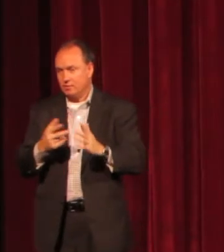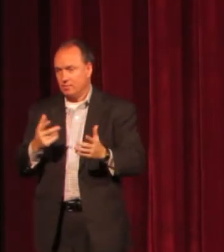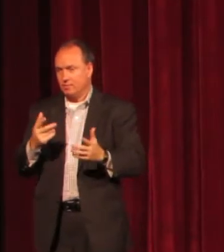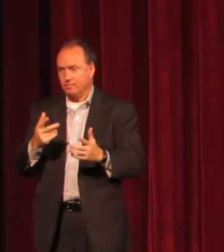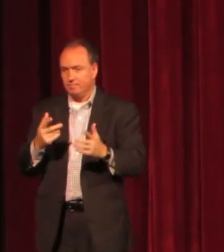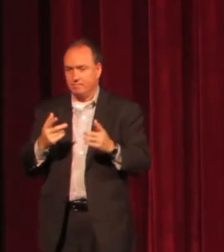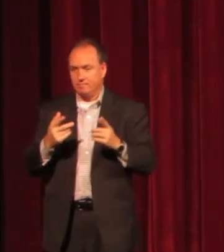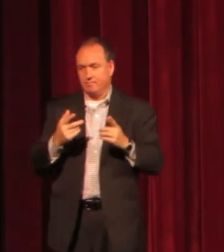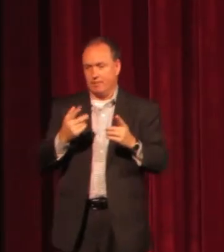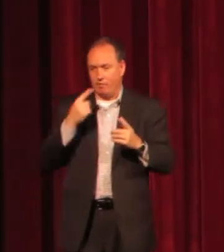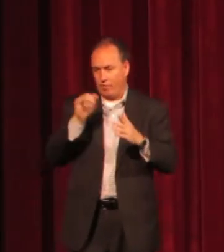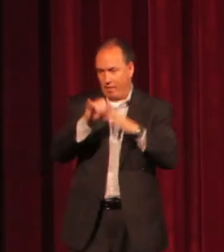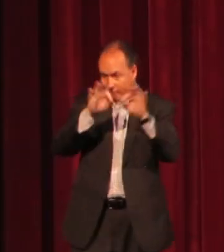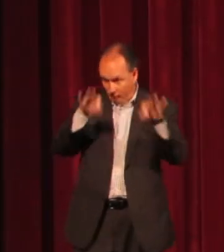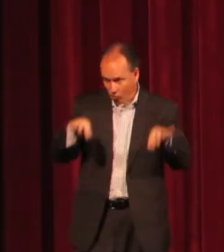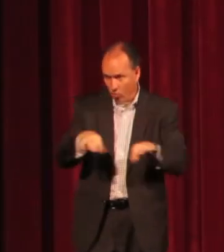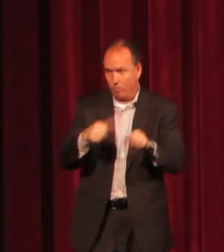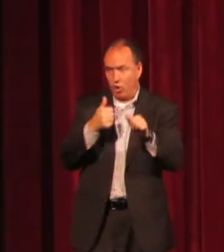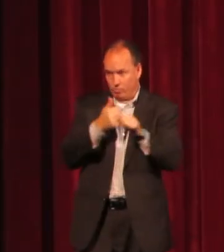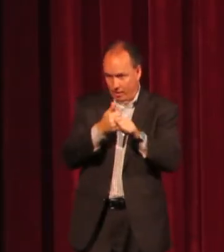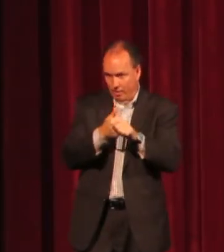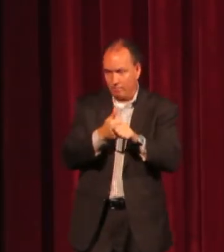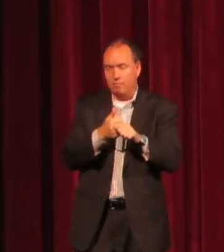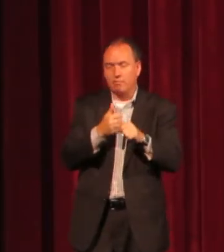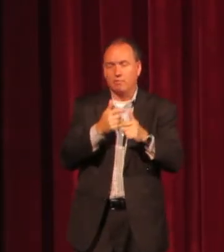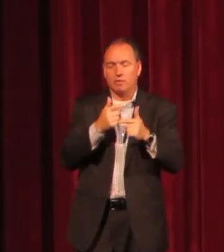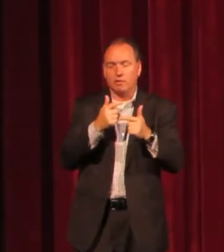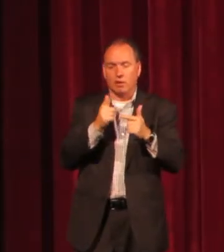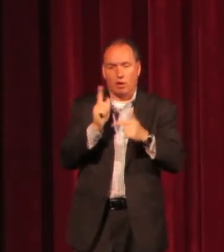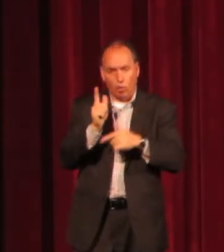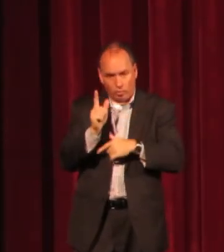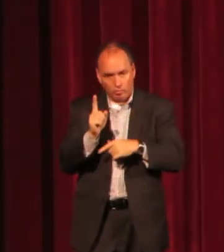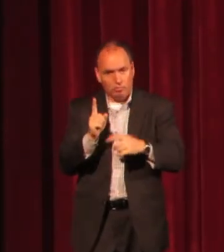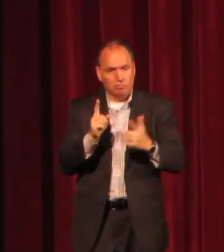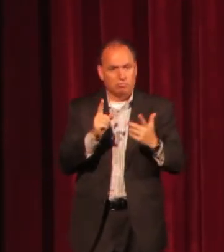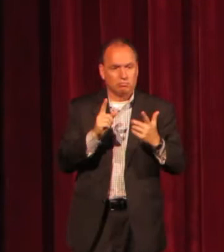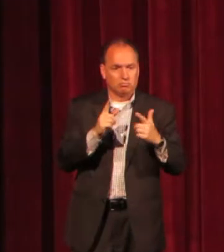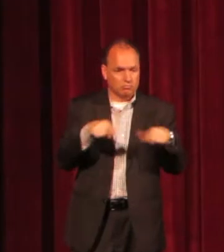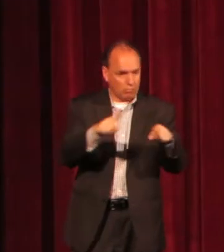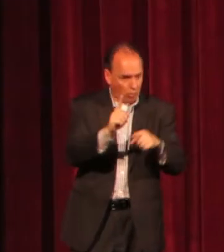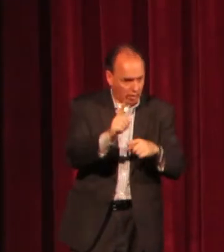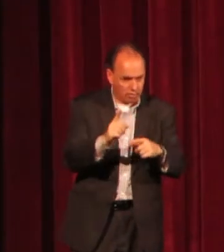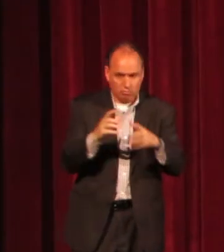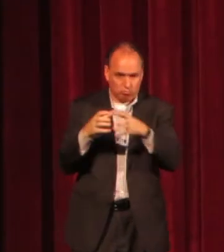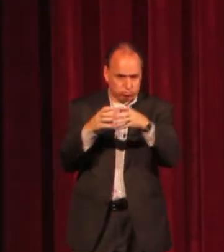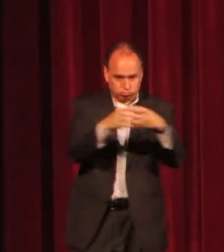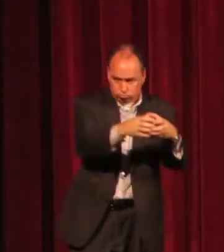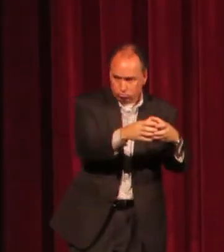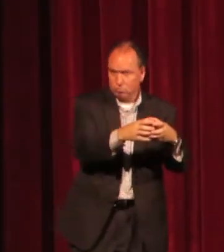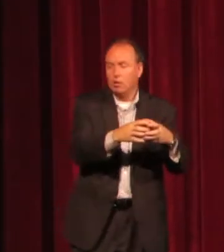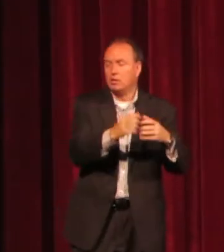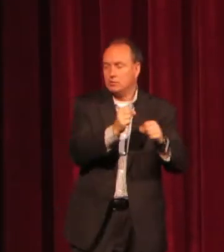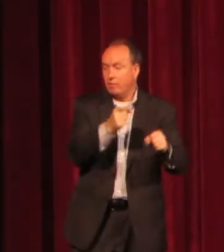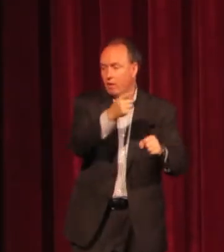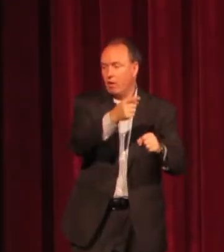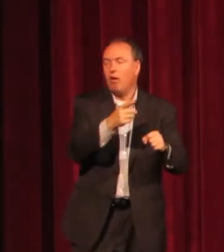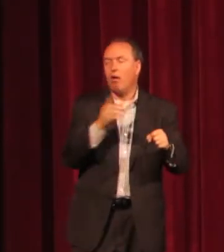touched on as far as updating you with the location where we could potentially evacuate